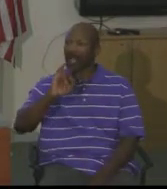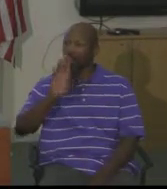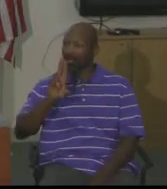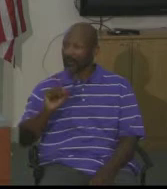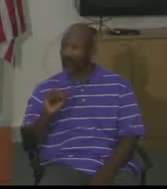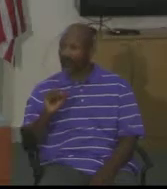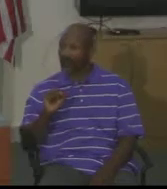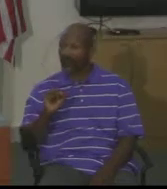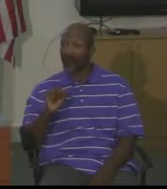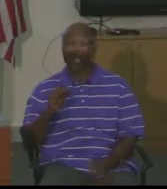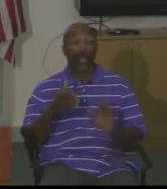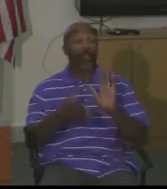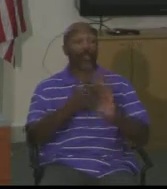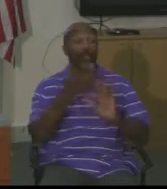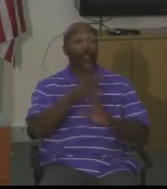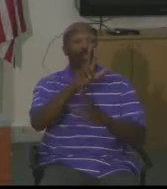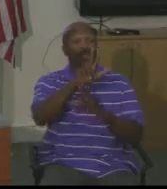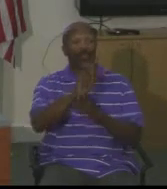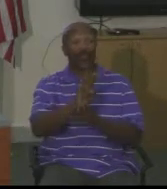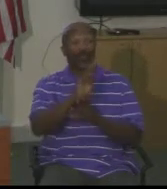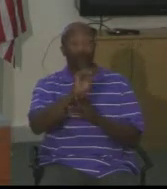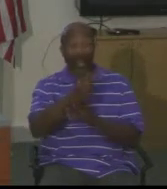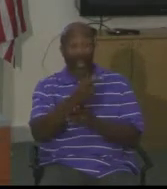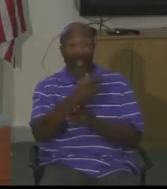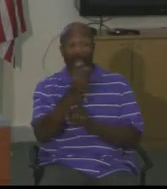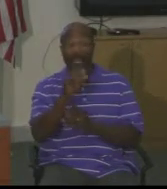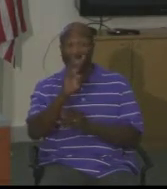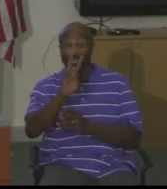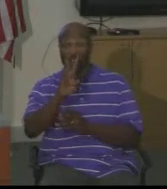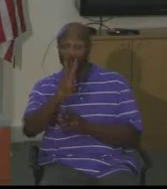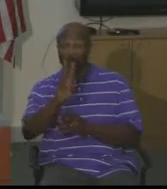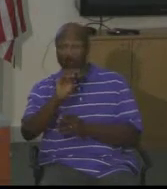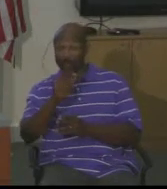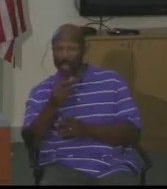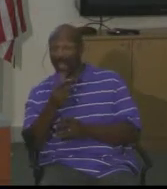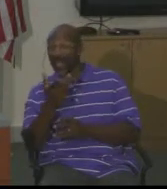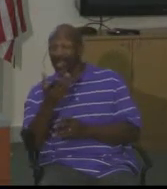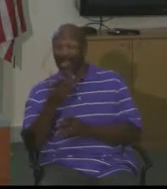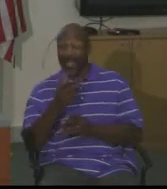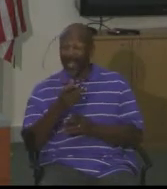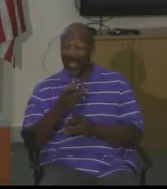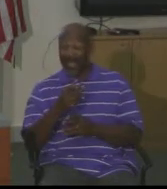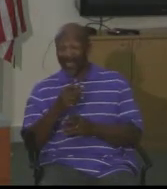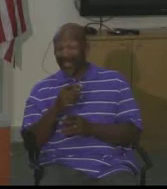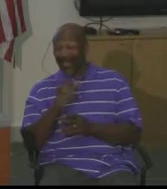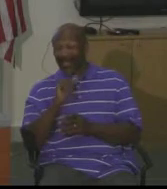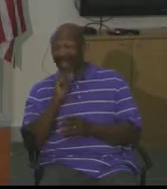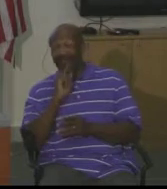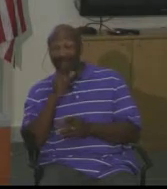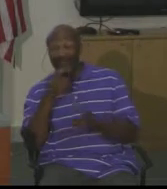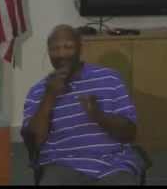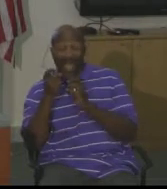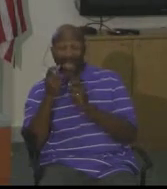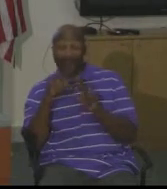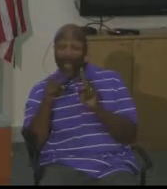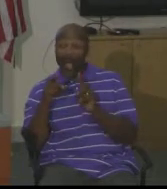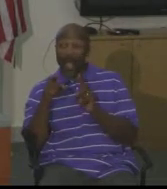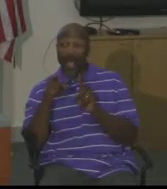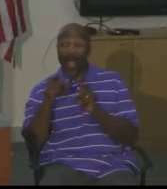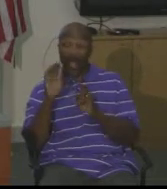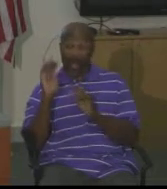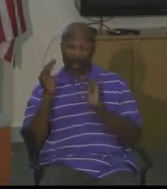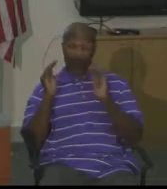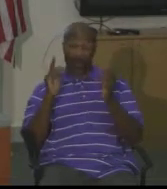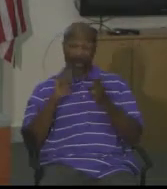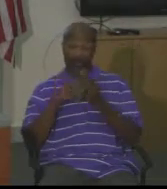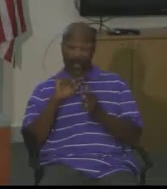It operated at 32 megahertz and 63 megahertz. Still not that fast, but when you look at it compared